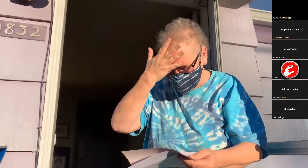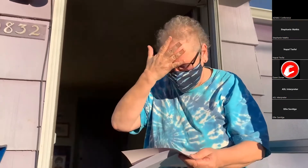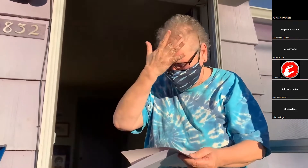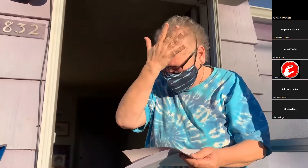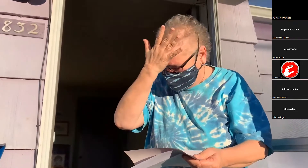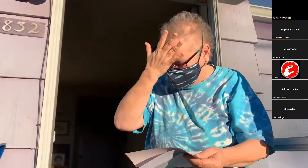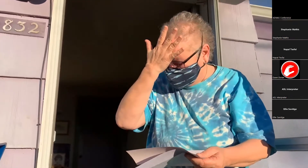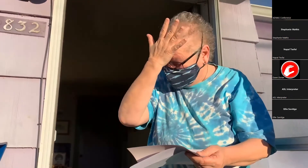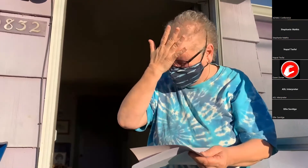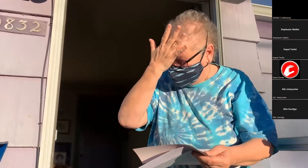Oh, no.